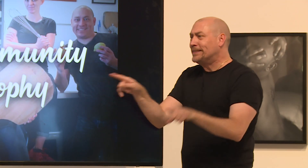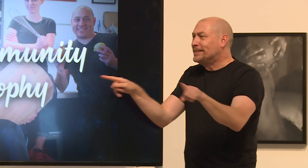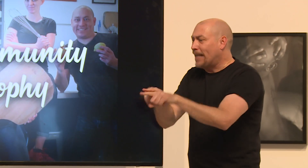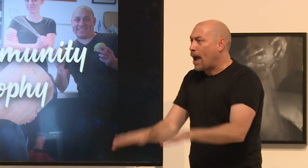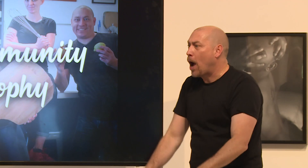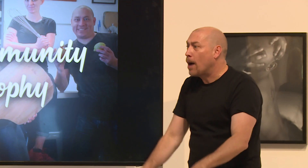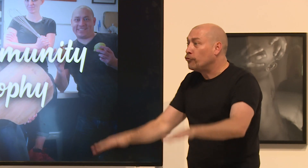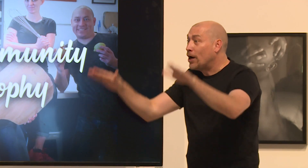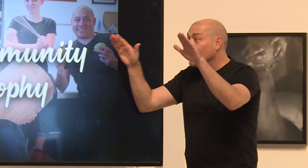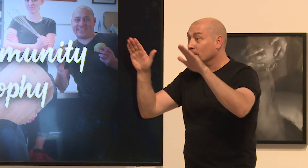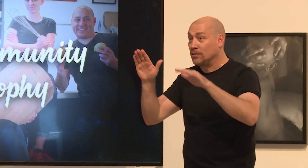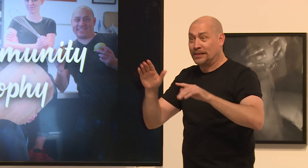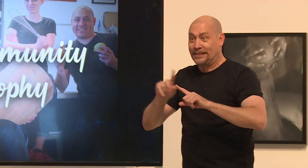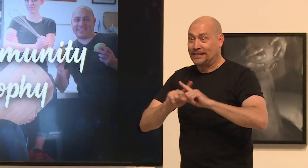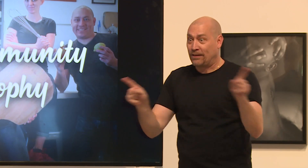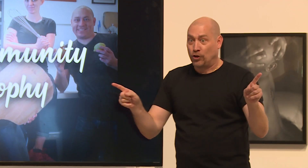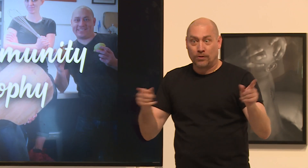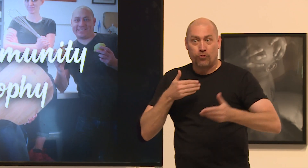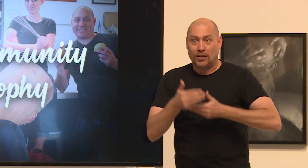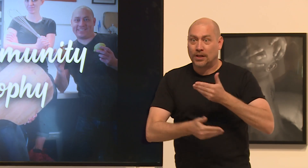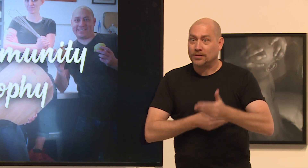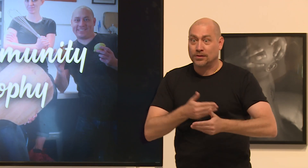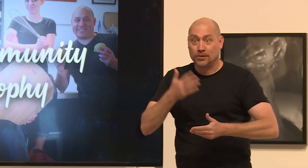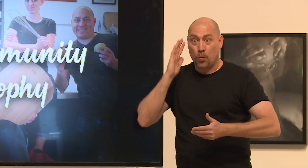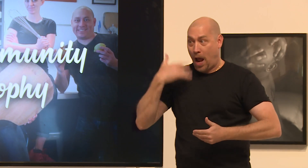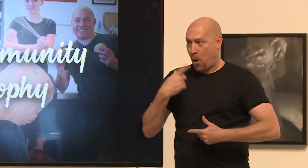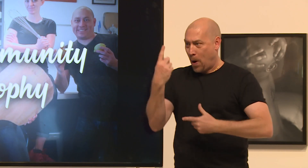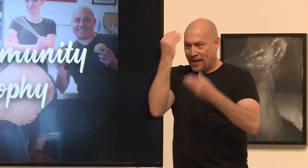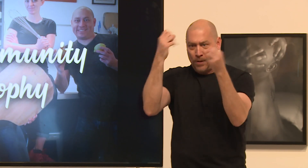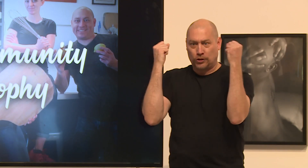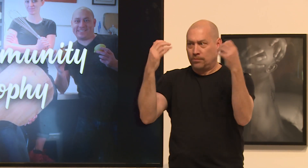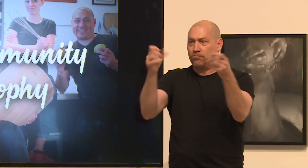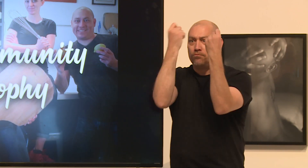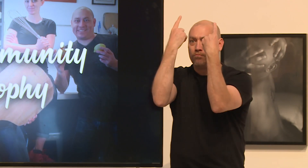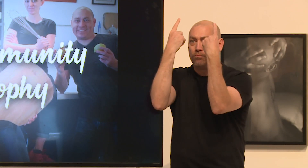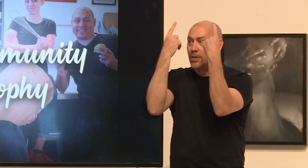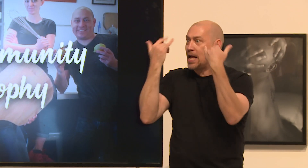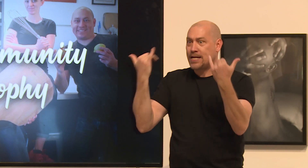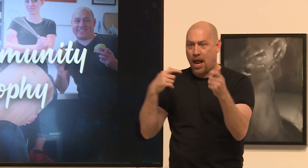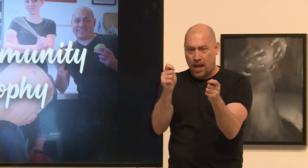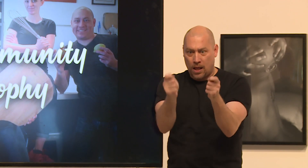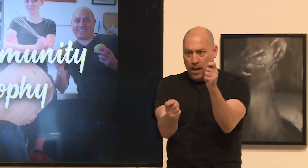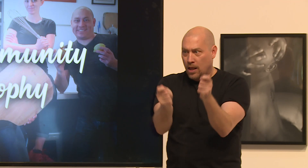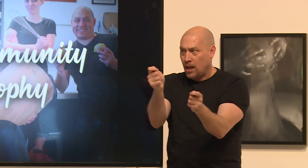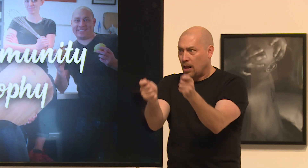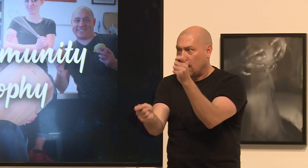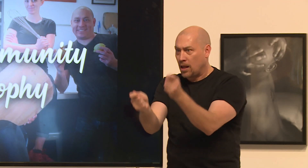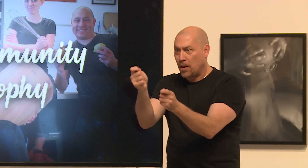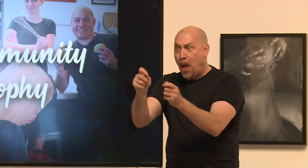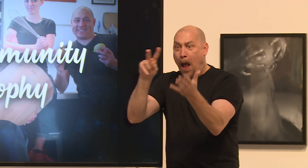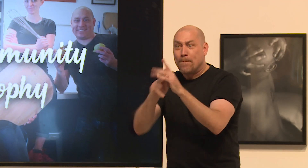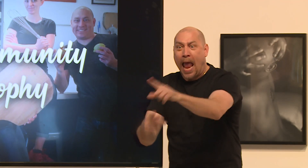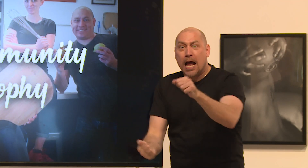country. And each of us has had a different experience growing up.